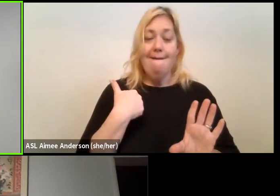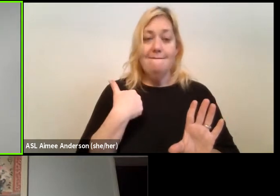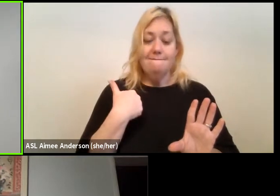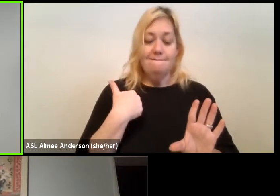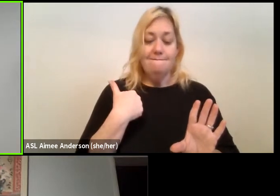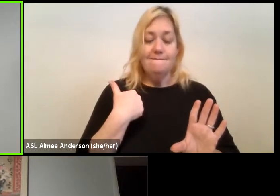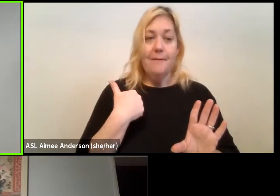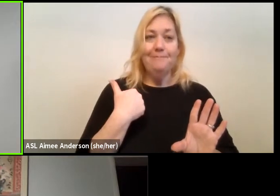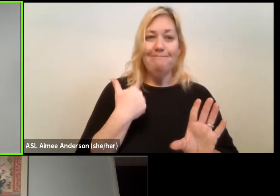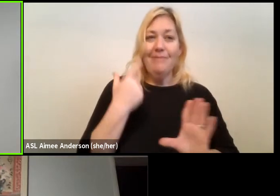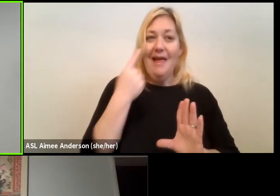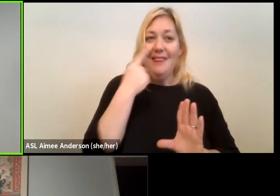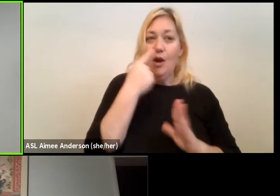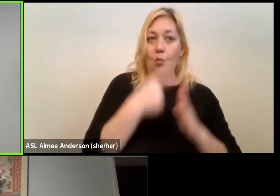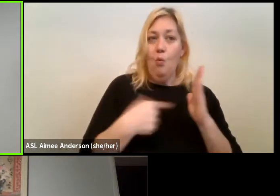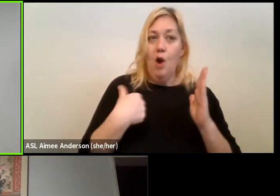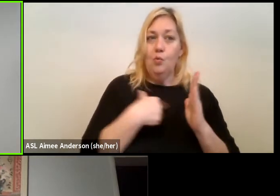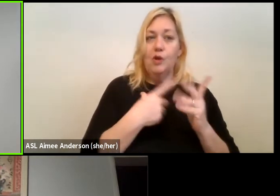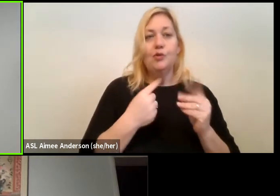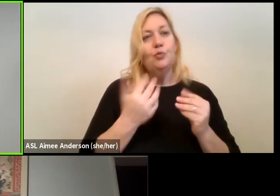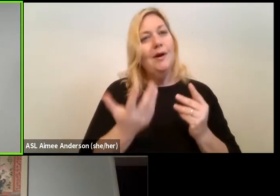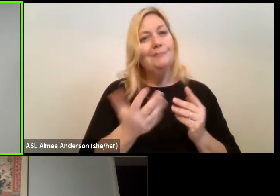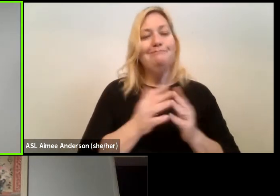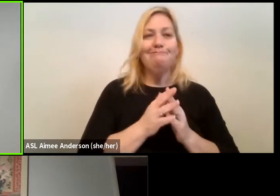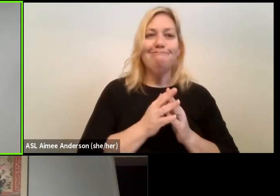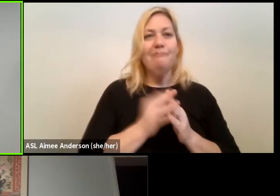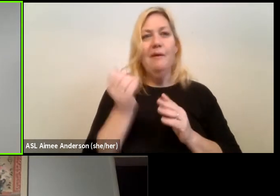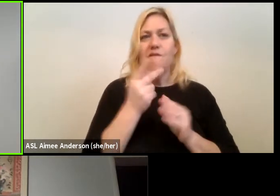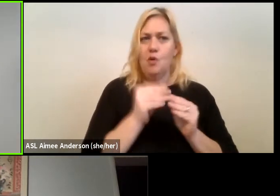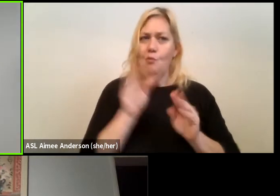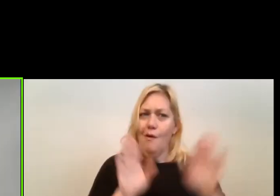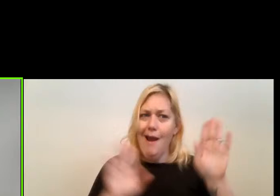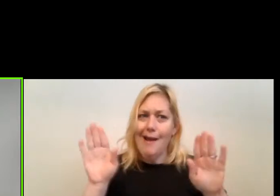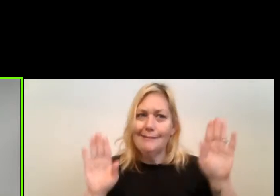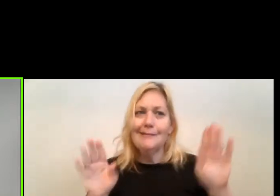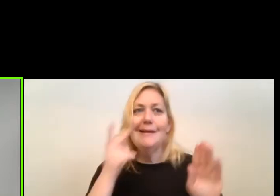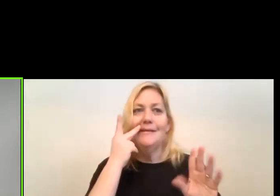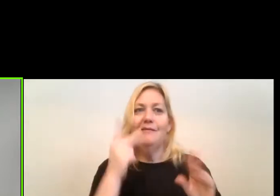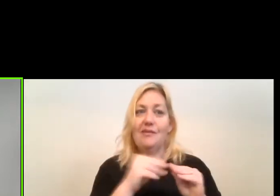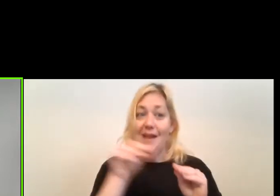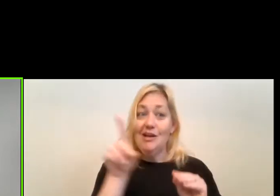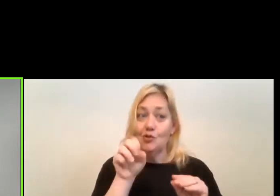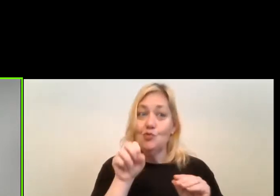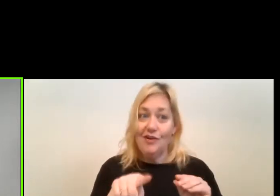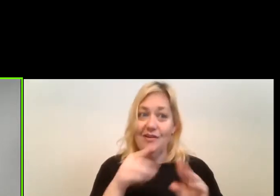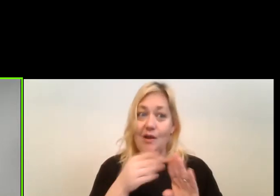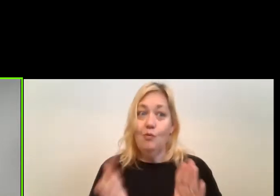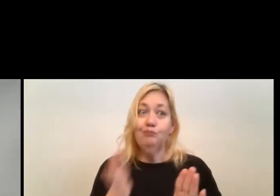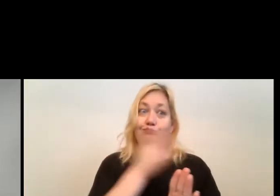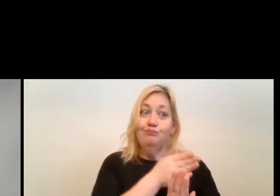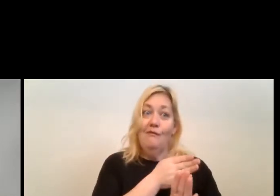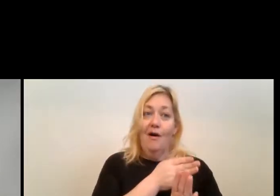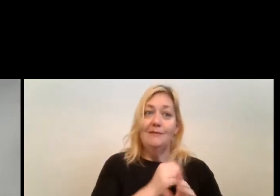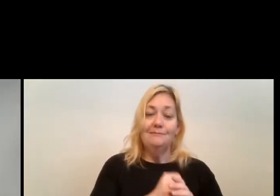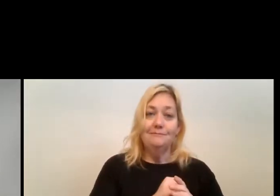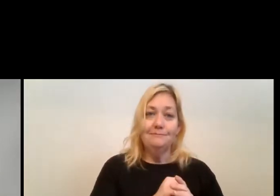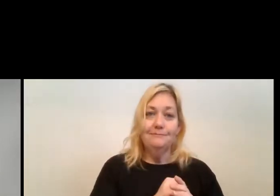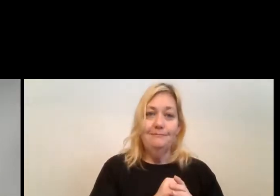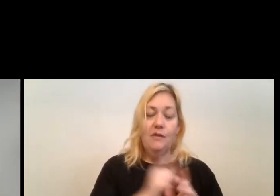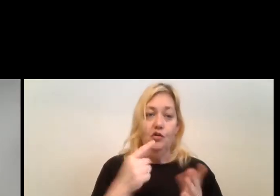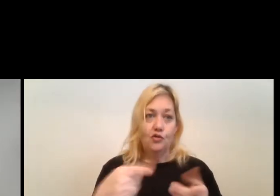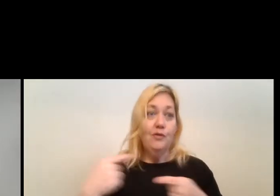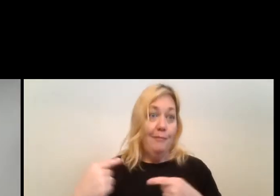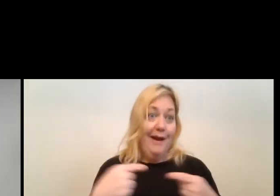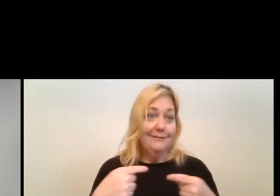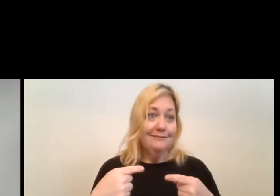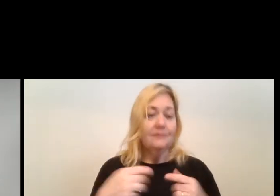I think what we'll do at this. Well, we've got a few more hands up. We'll see if there are any questions, and then we'll move to debate. Then